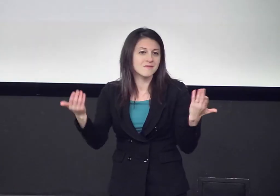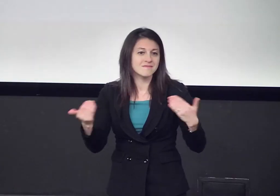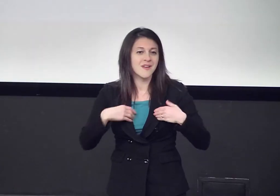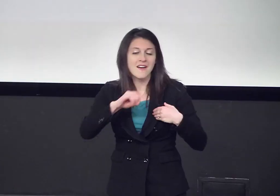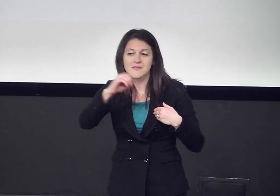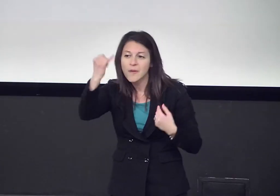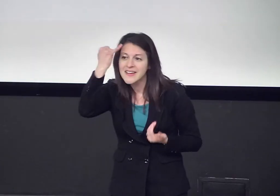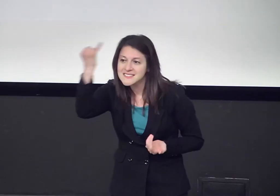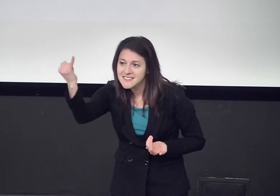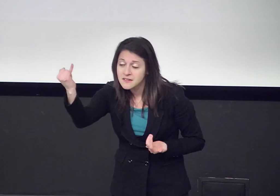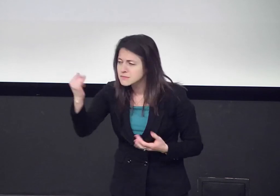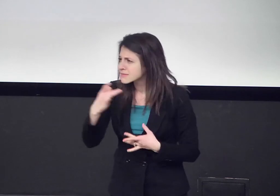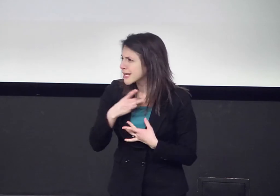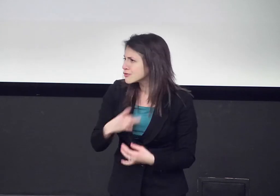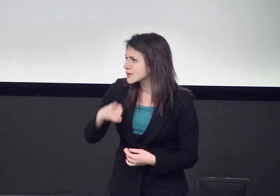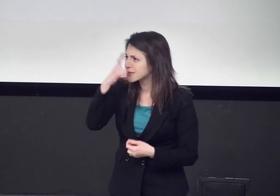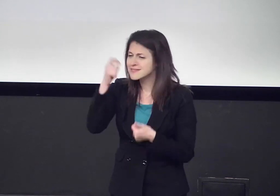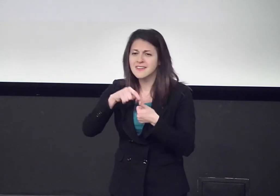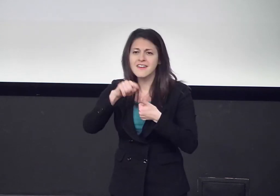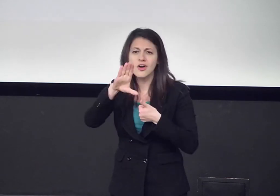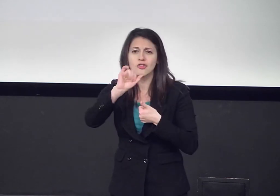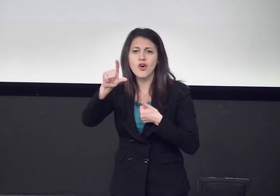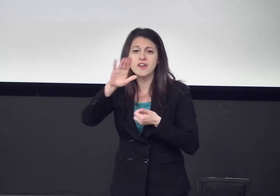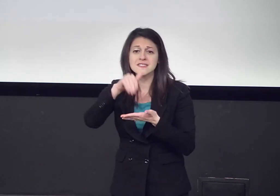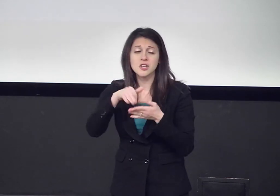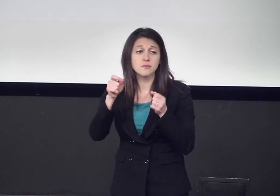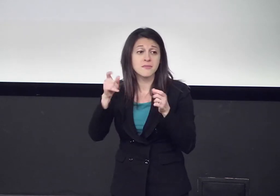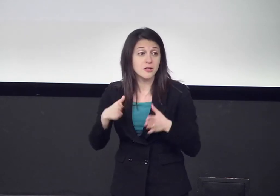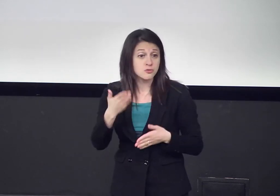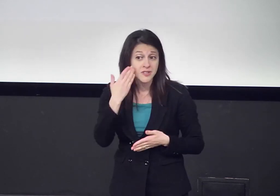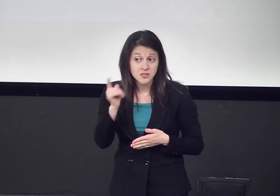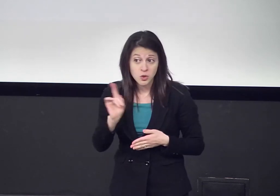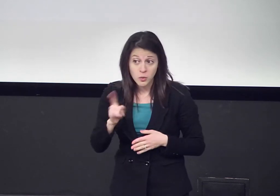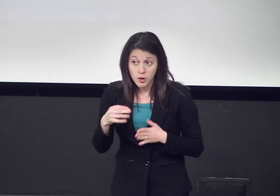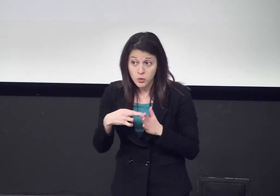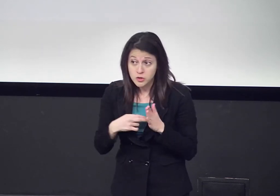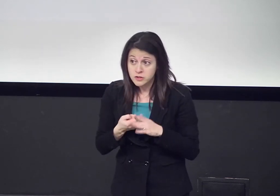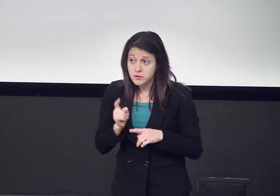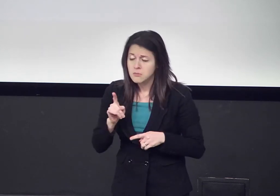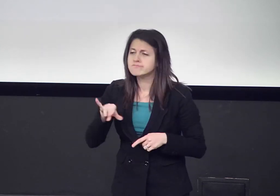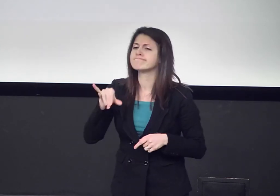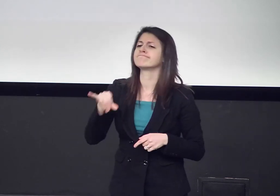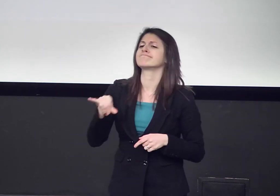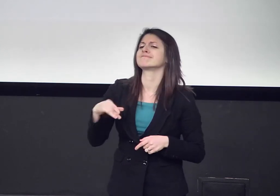So the interpreters had no idea who was regulating this decision.